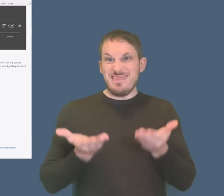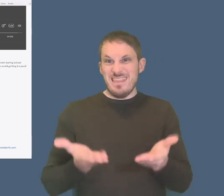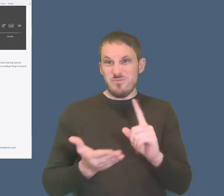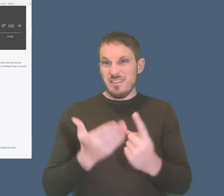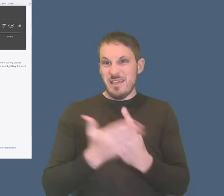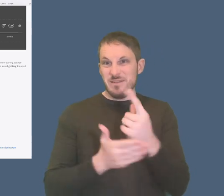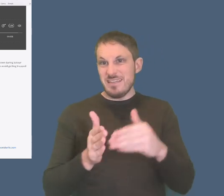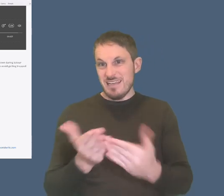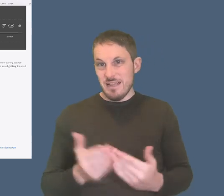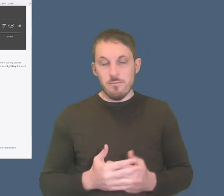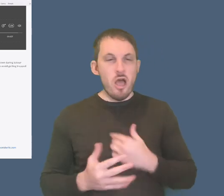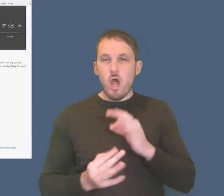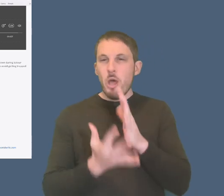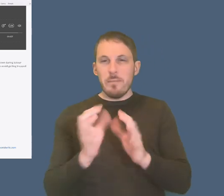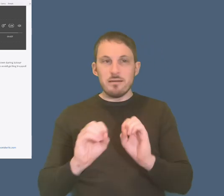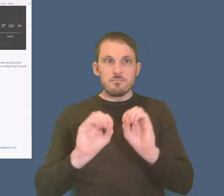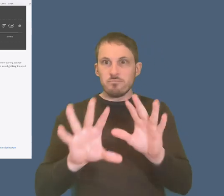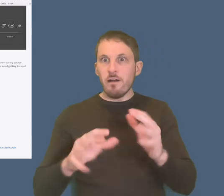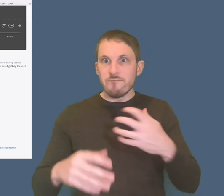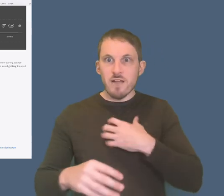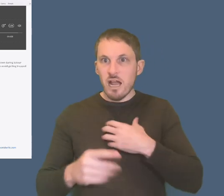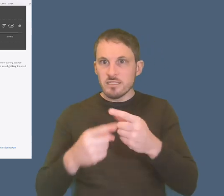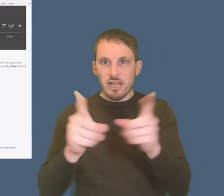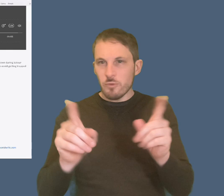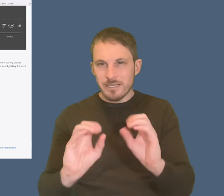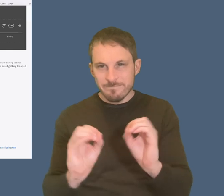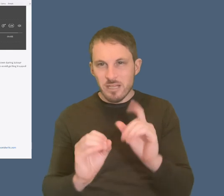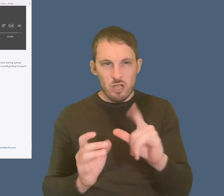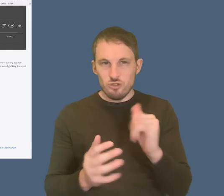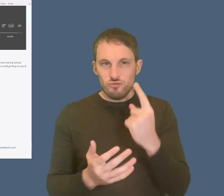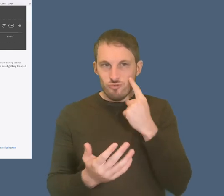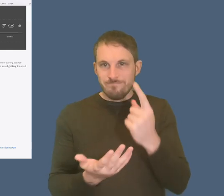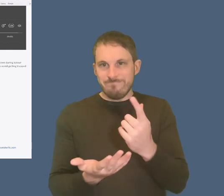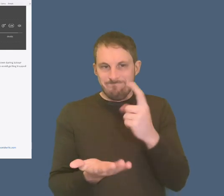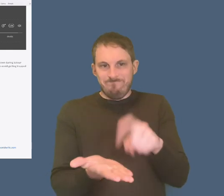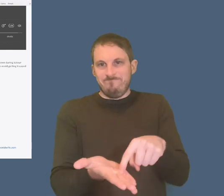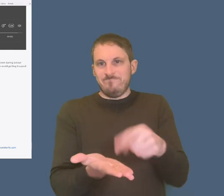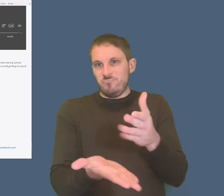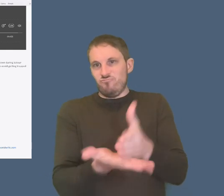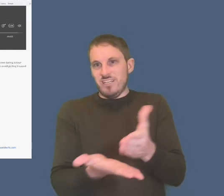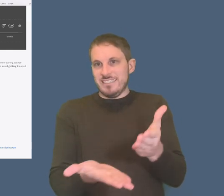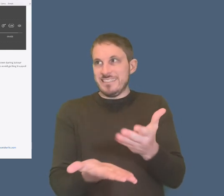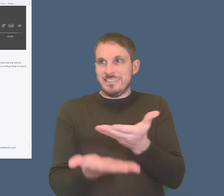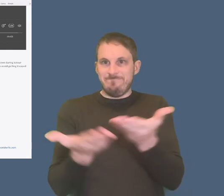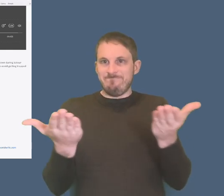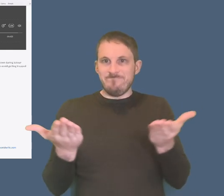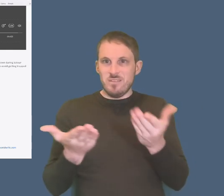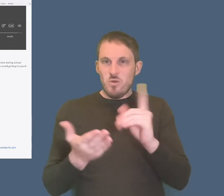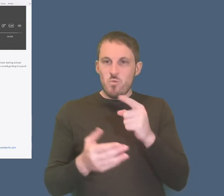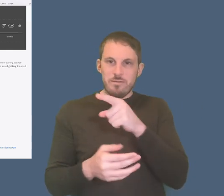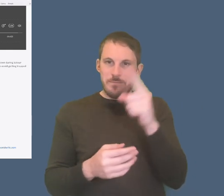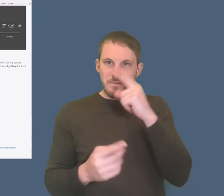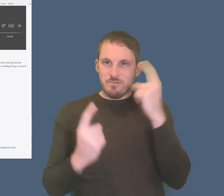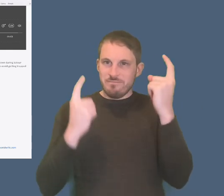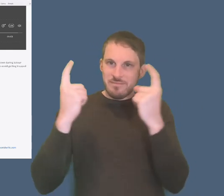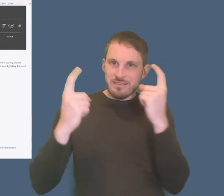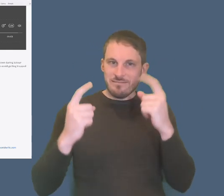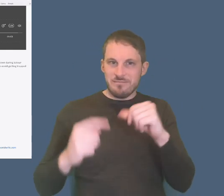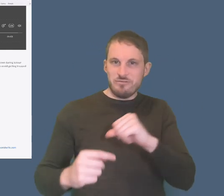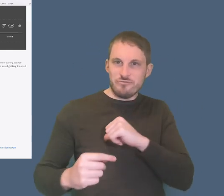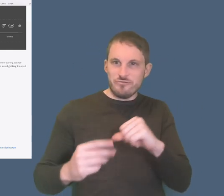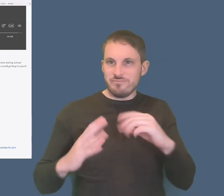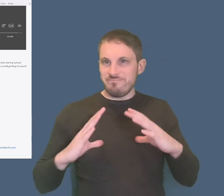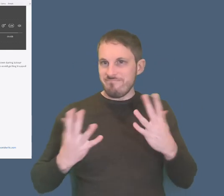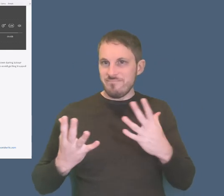saying this to frighten anyone. I'm just telling you the reality of what you are likely to be confronted with when you arrive